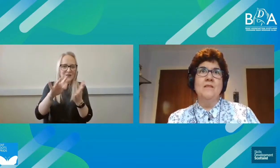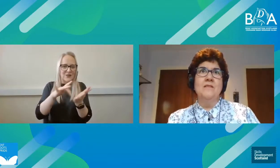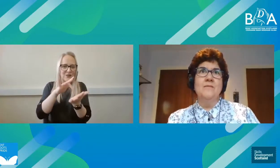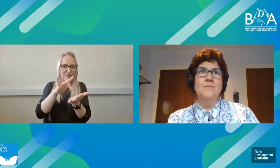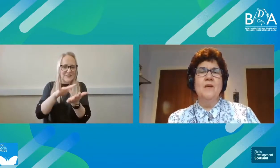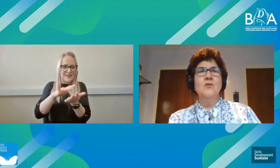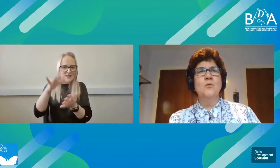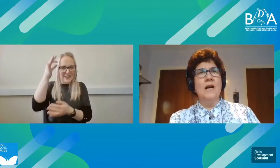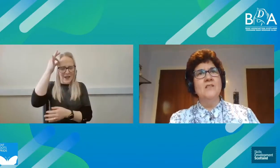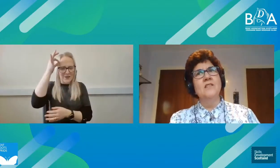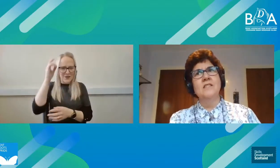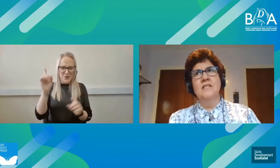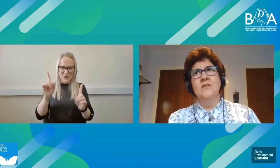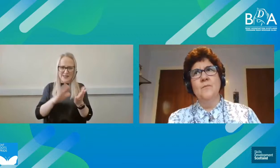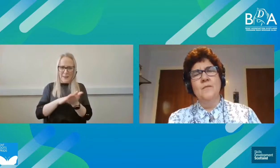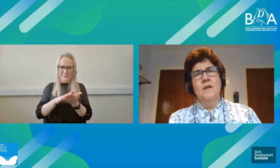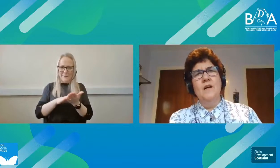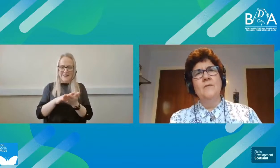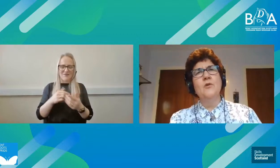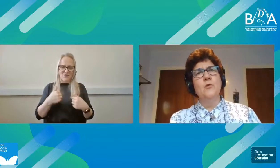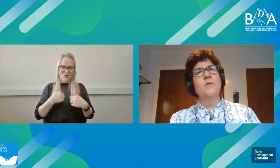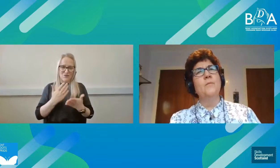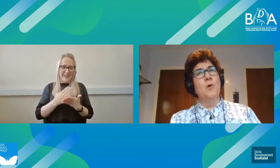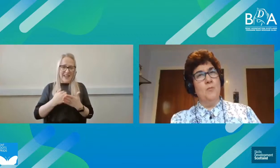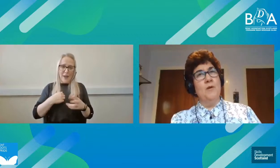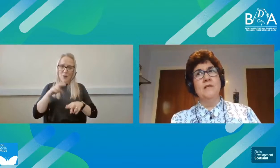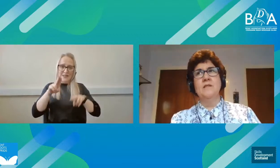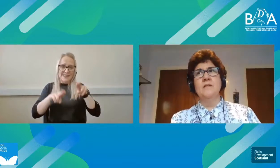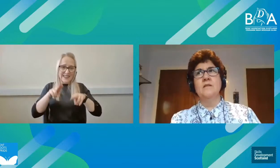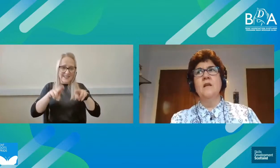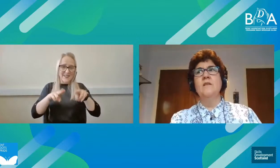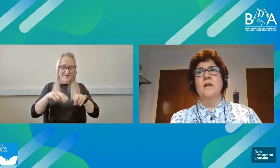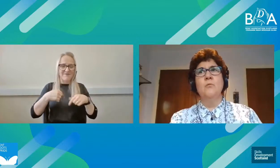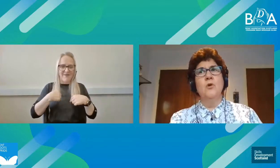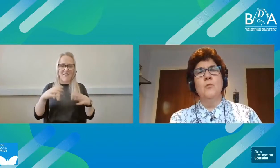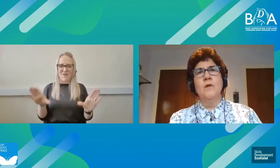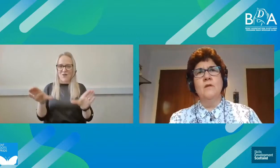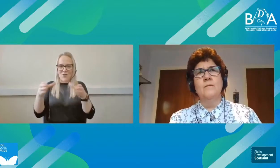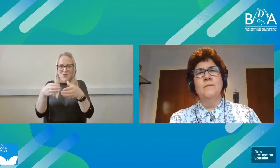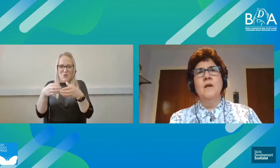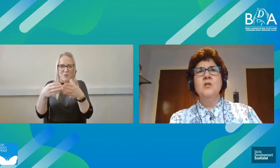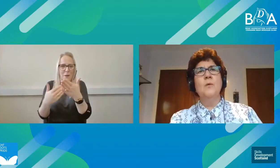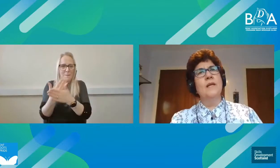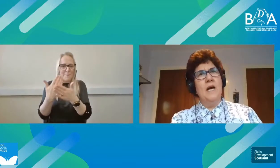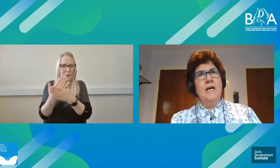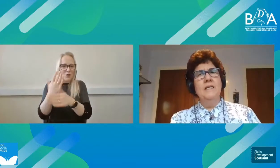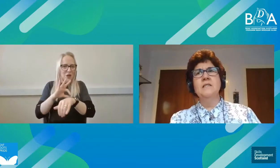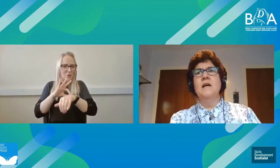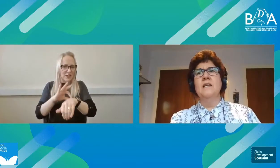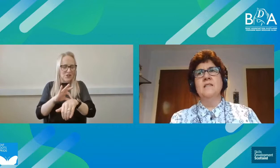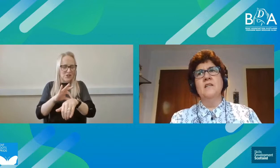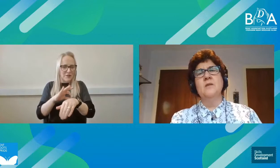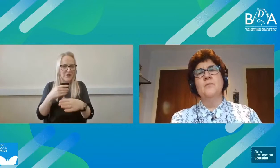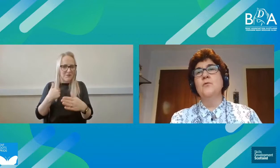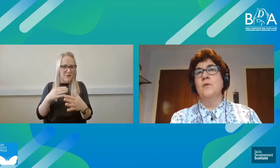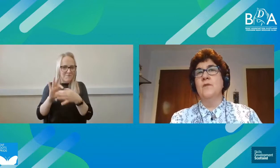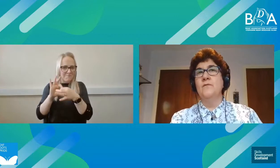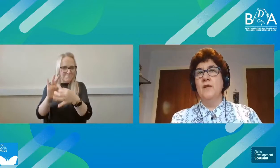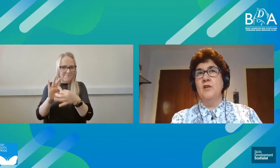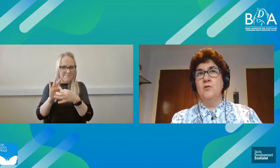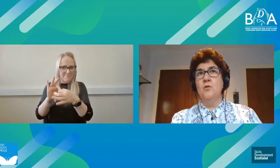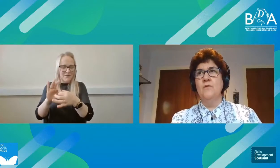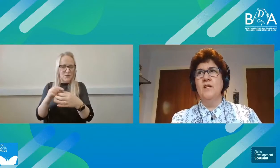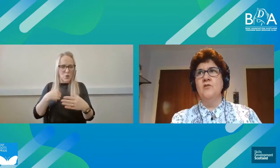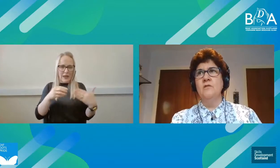mean in practice? So as an assessor, I have a group of modern apprentices that I work with. So I guide and I assess them through